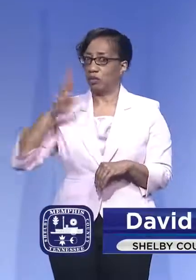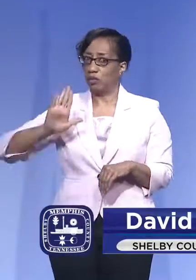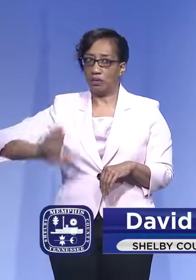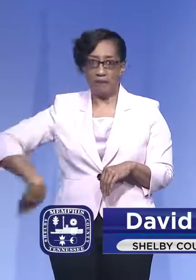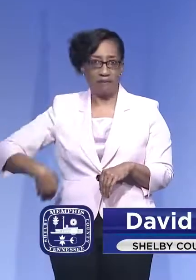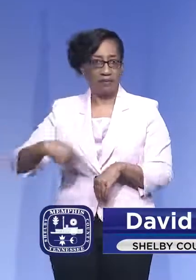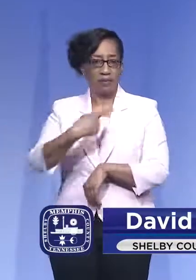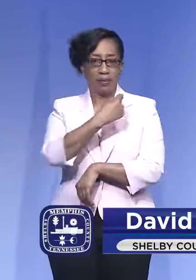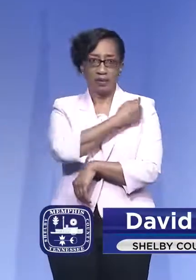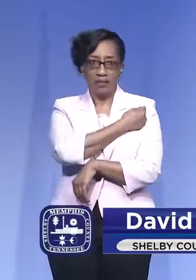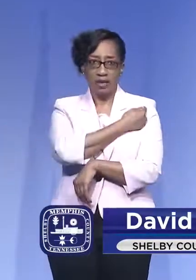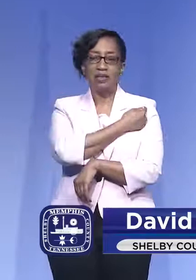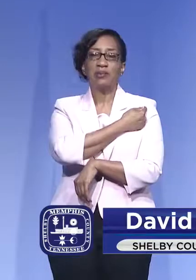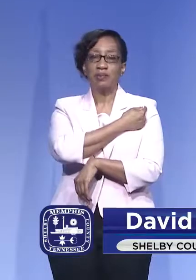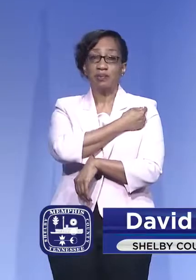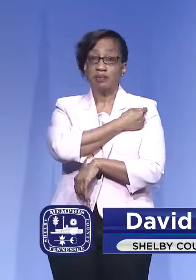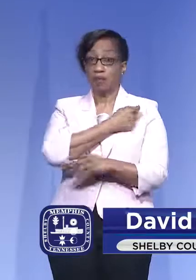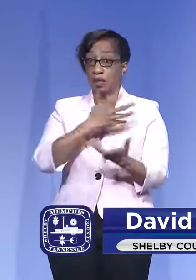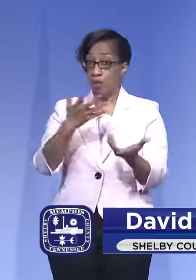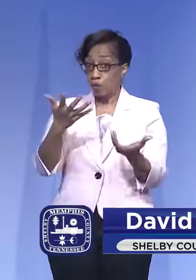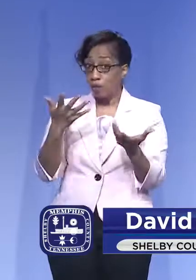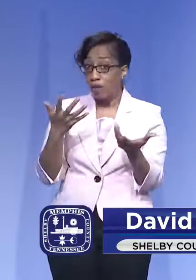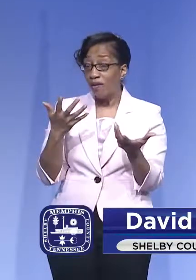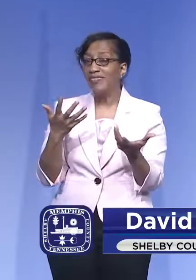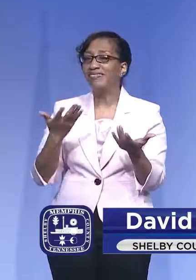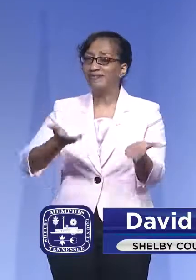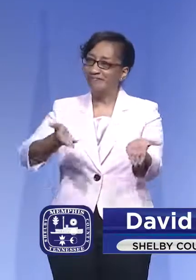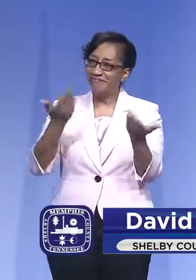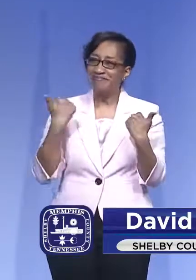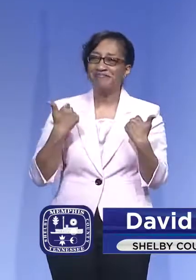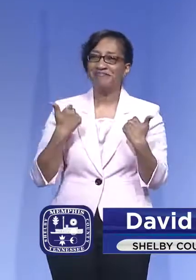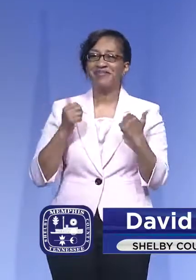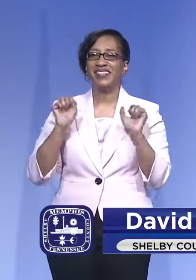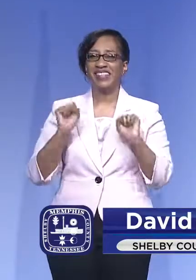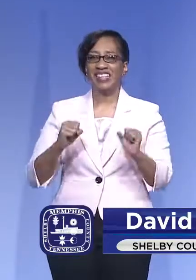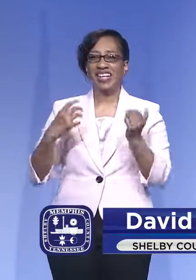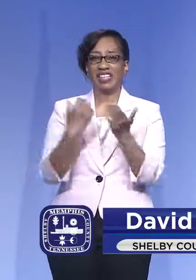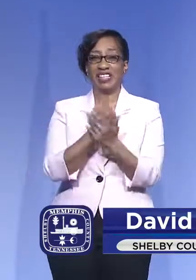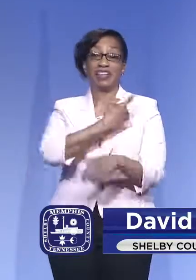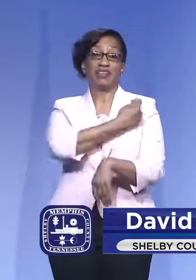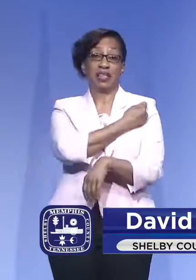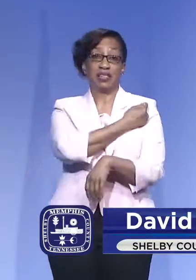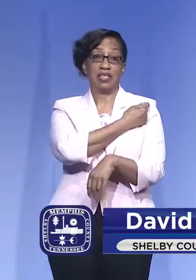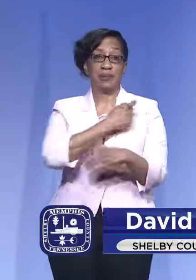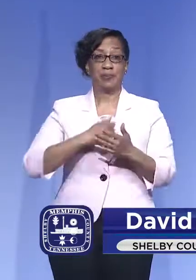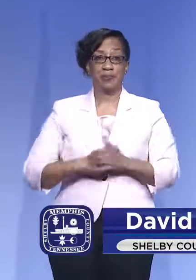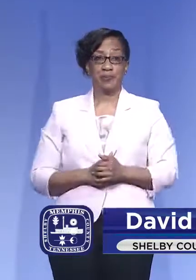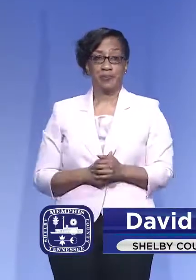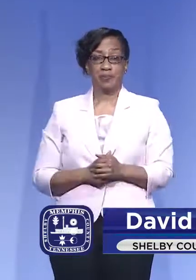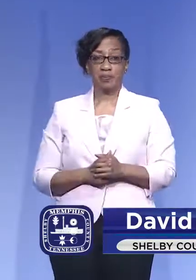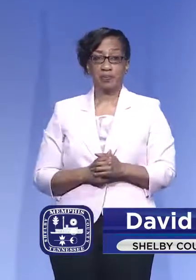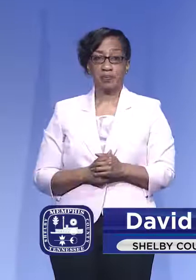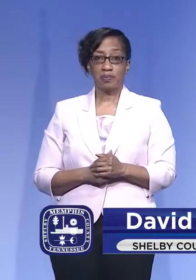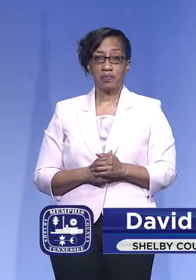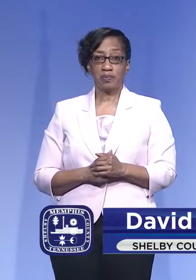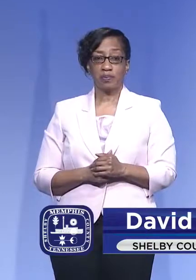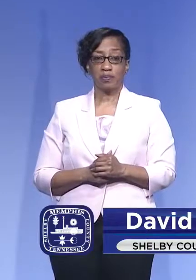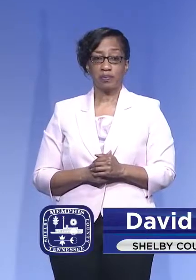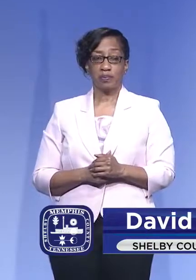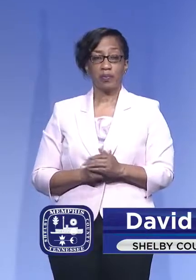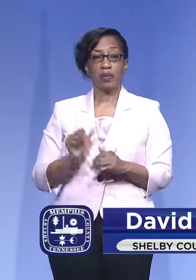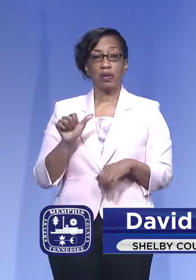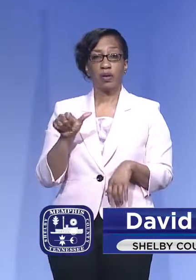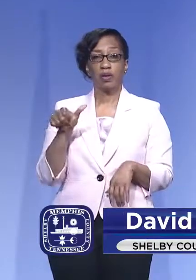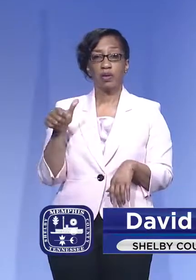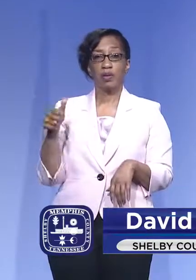vaccinated otherwise and you want to be, that's another opportunity that you can come and do that. As far as some other